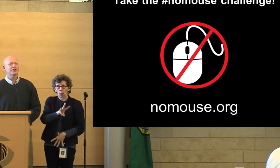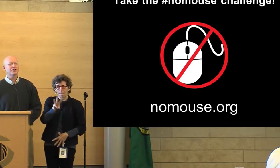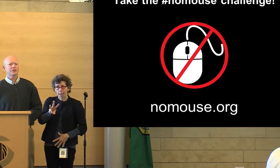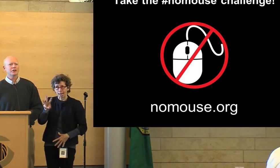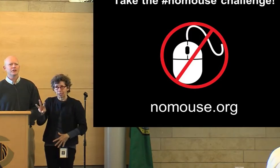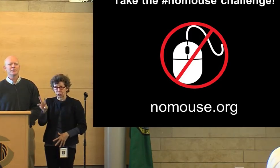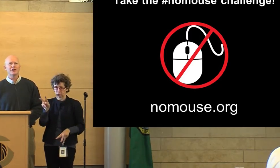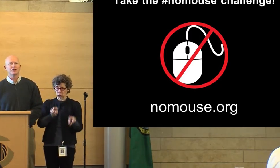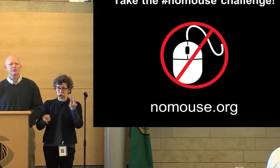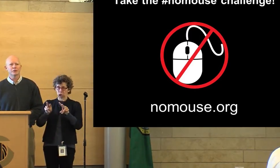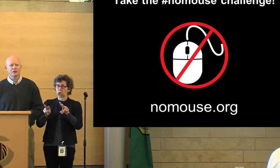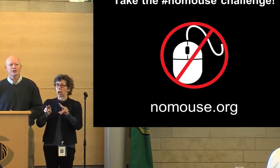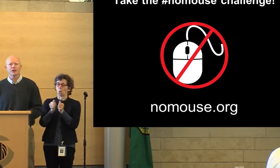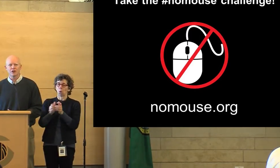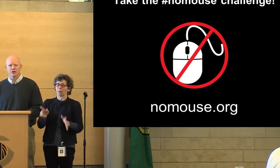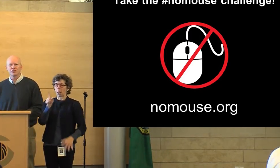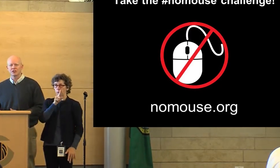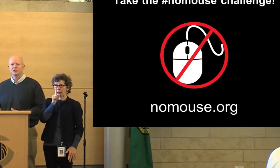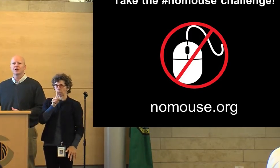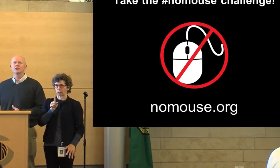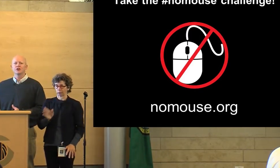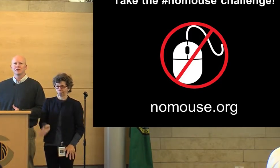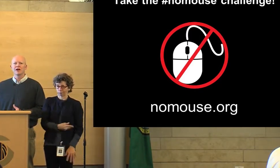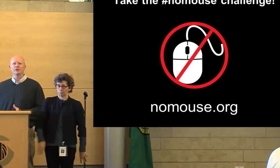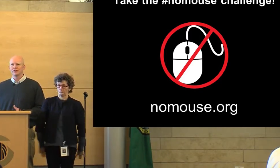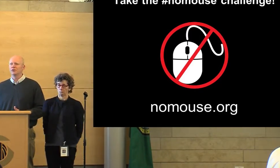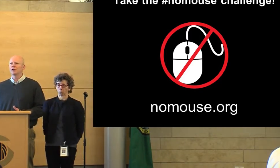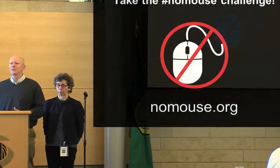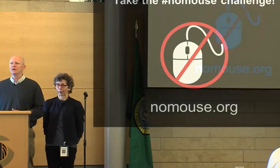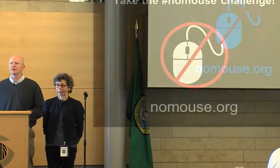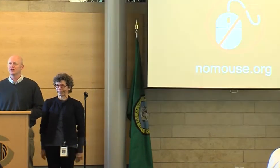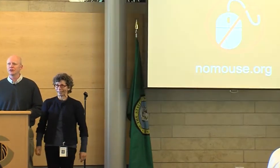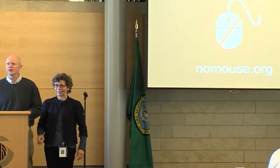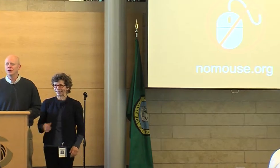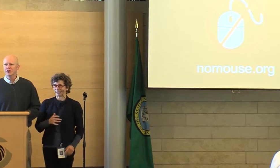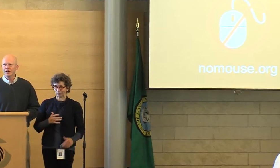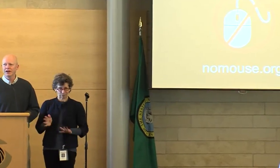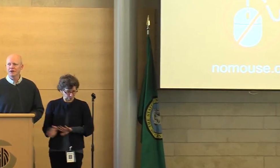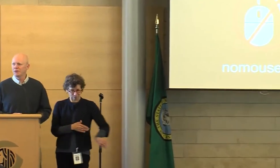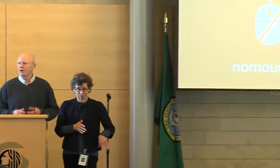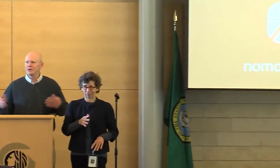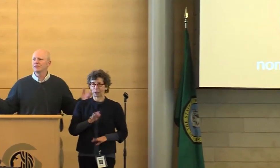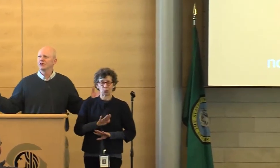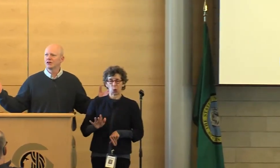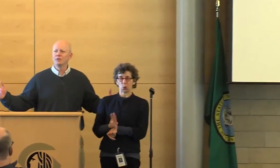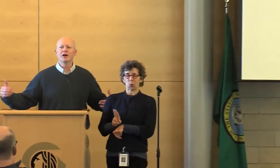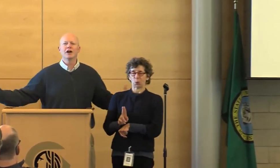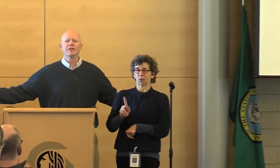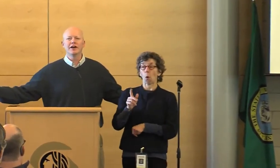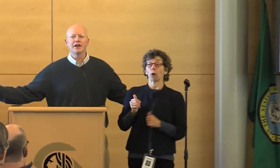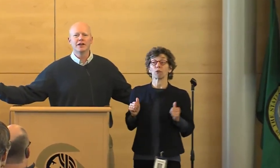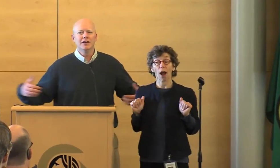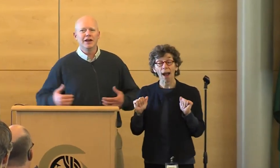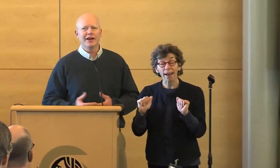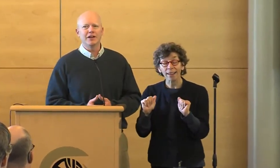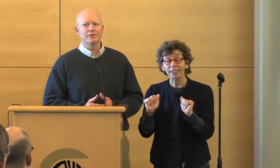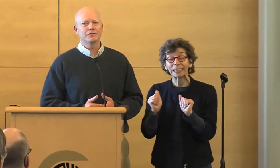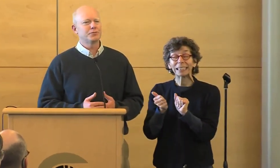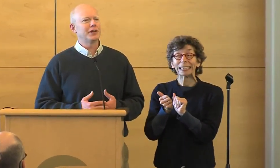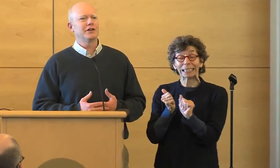And also visit nomouse.org to find out what this is all about. But the short version is